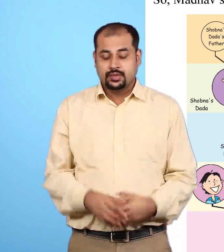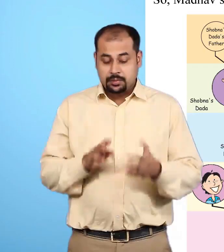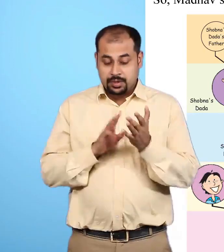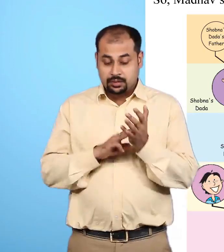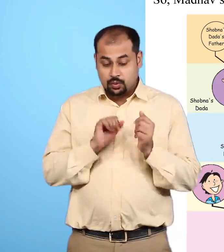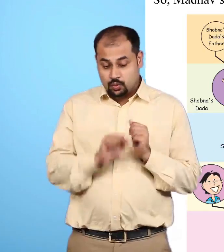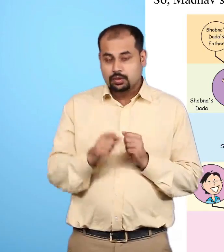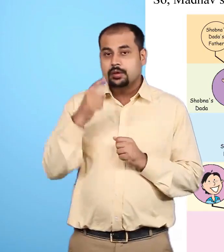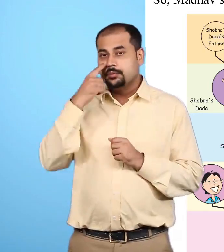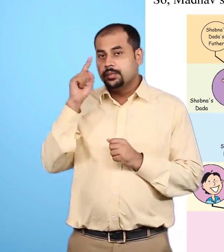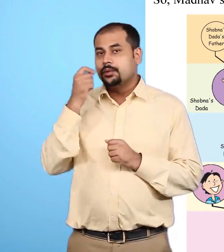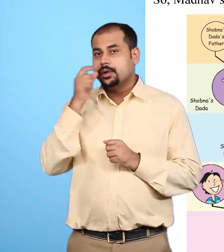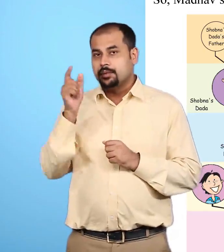to Madhav's parents,